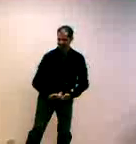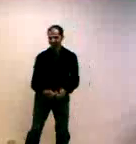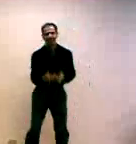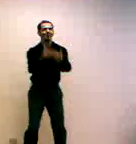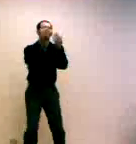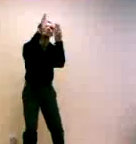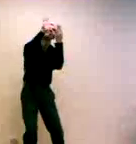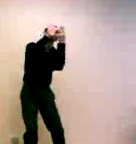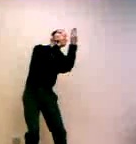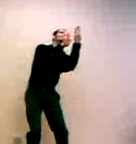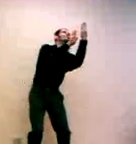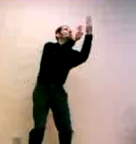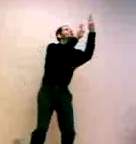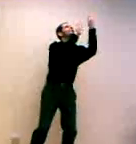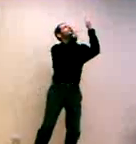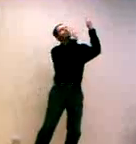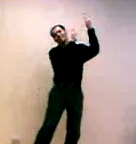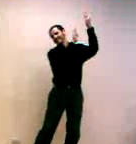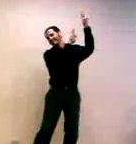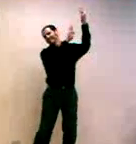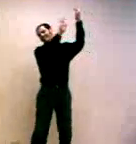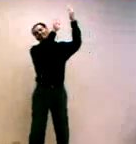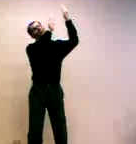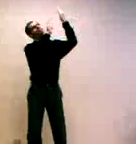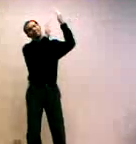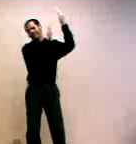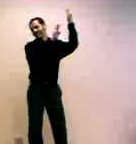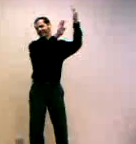Everyone, just as you are before your God.